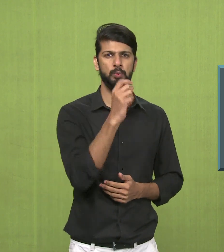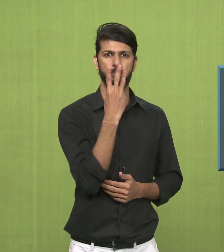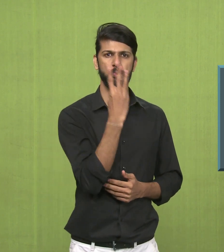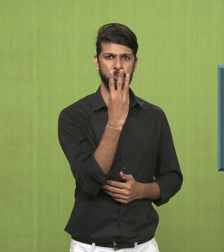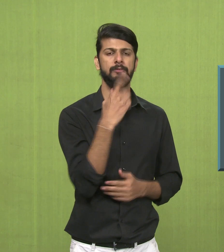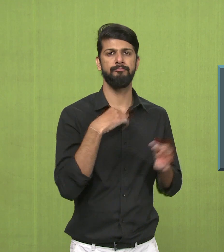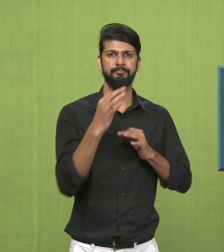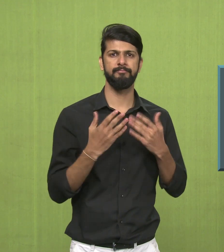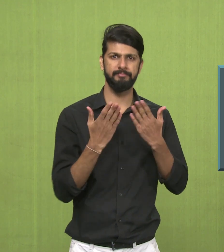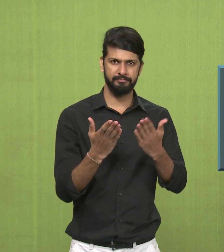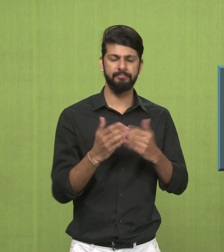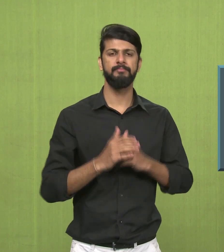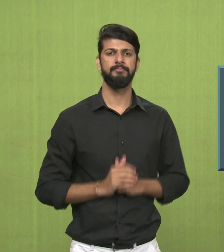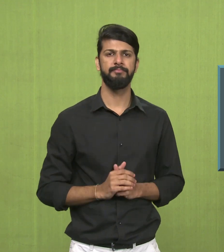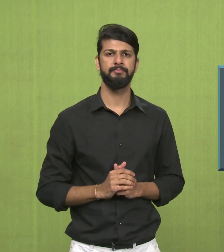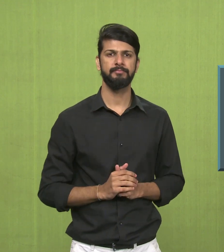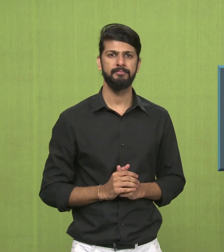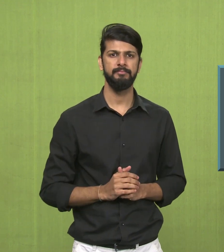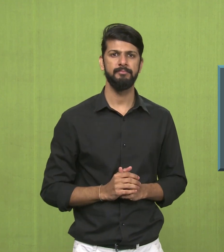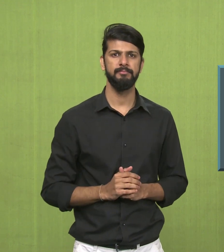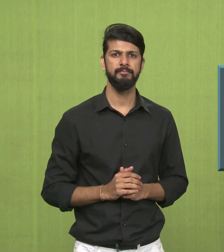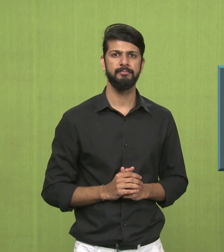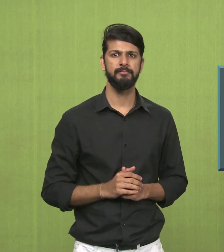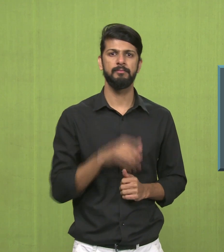Now we learn about the third painter and her painting,